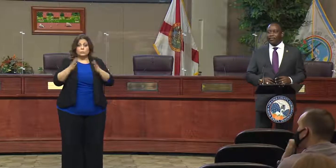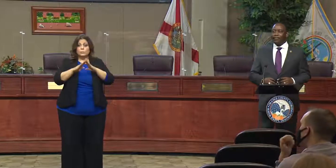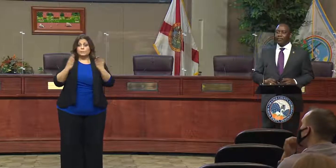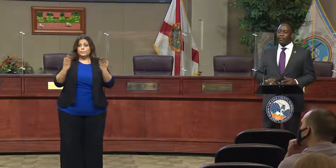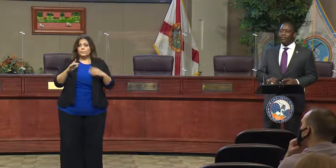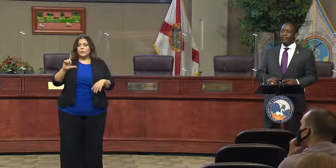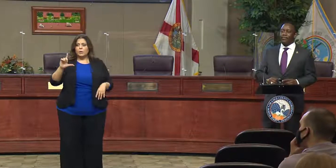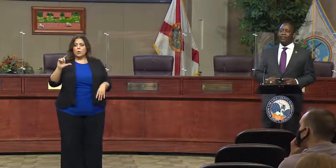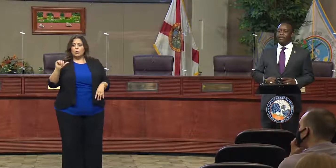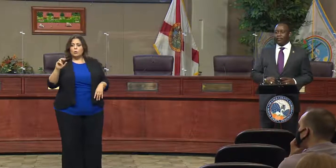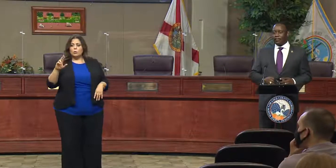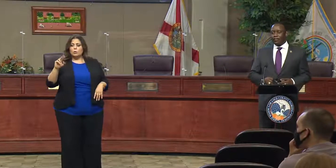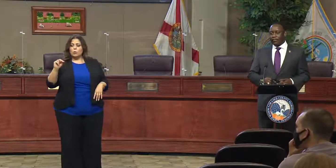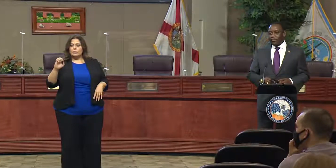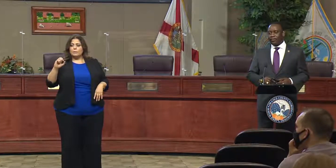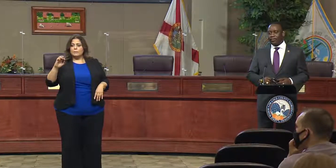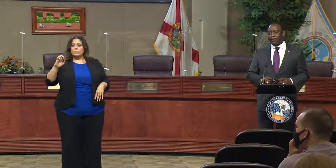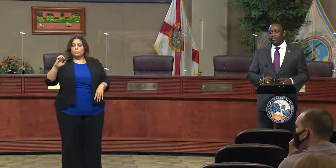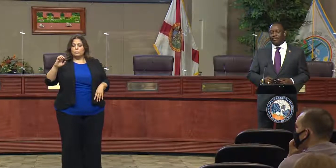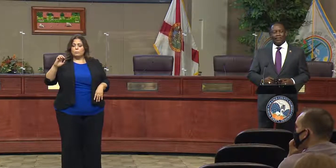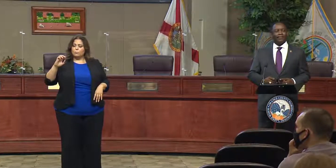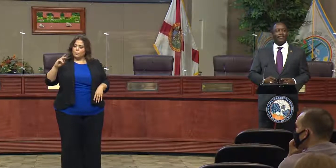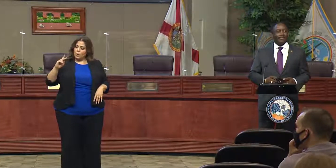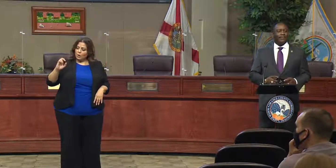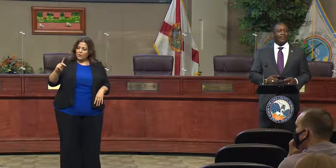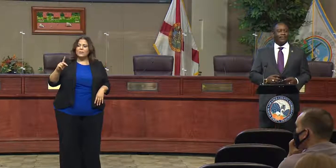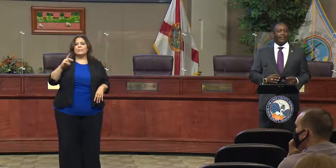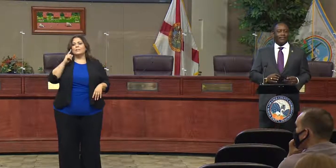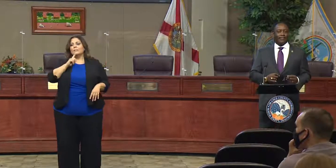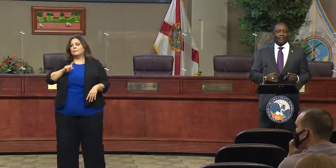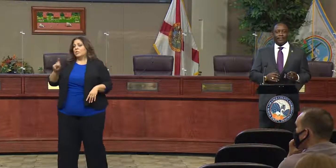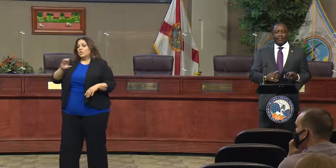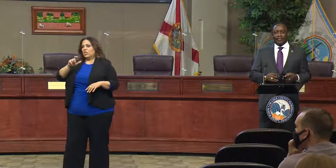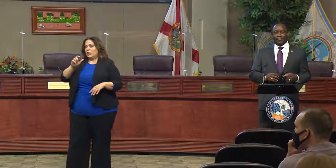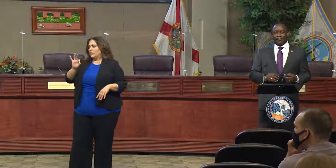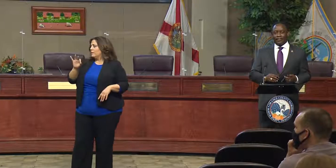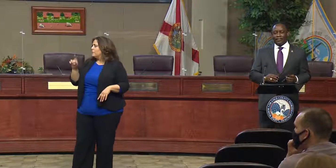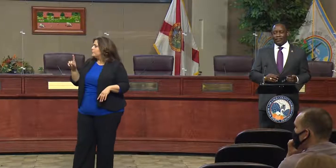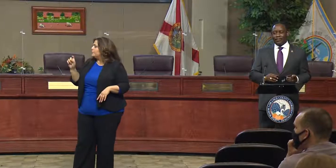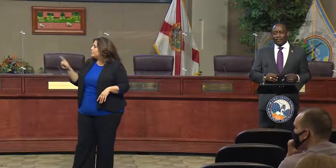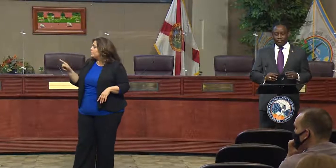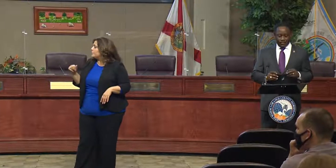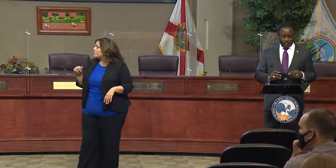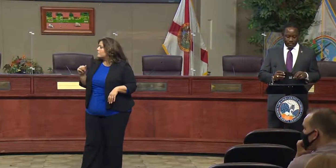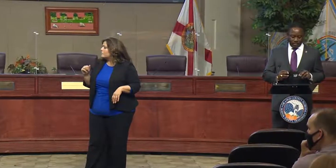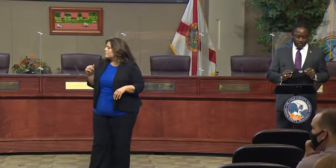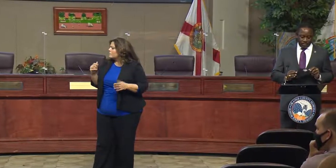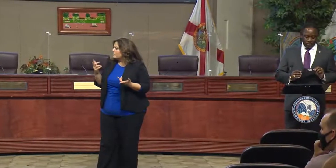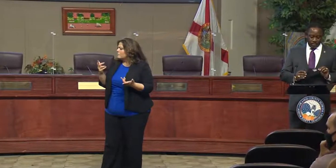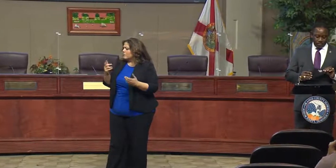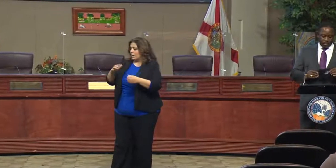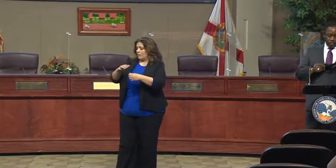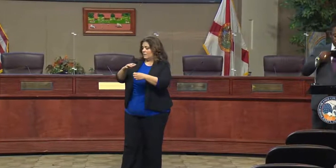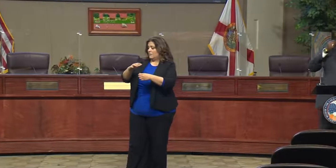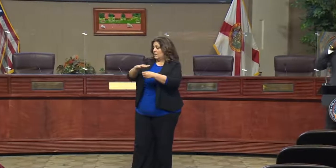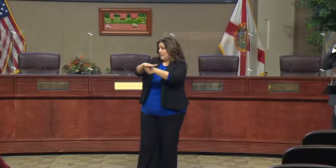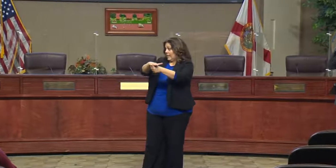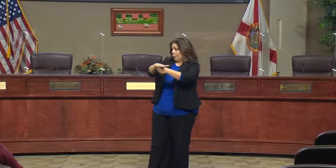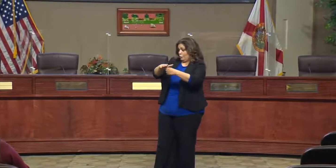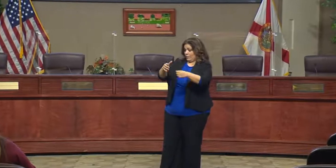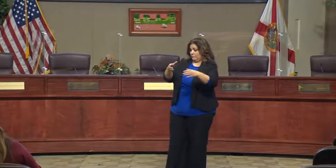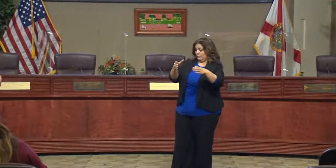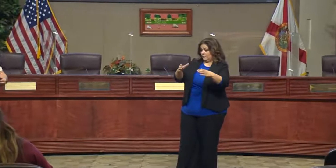Lauren Seabrook, Channel 9. My question's for Dr. Pino. Dr. Pino, can you explain how you plan to work with the county on